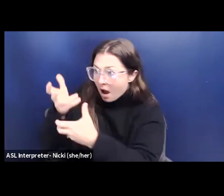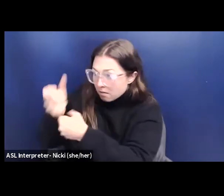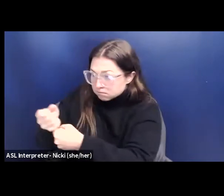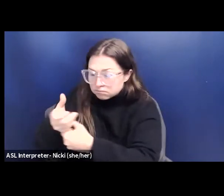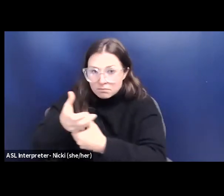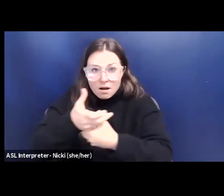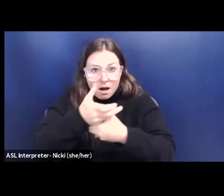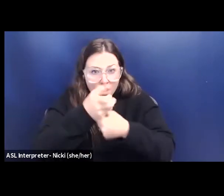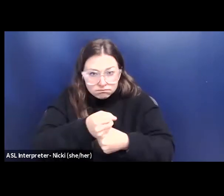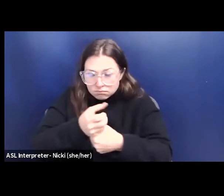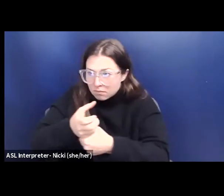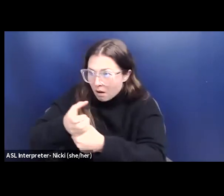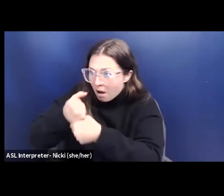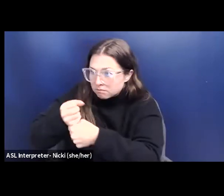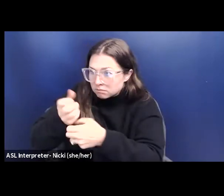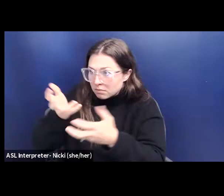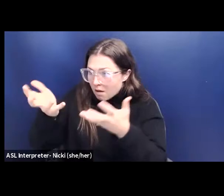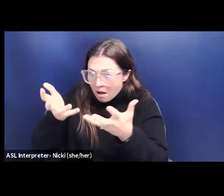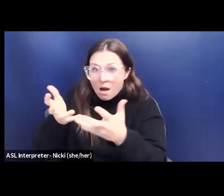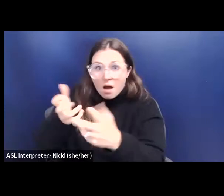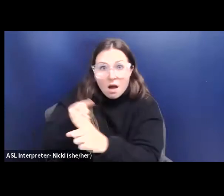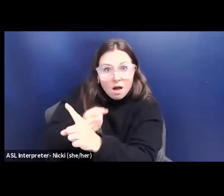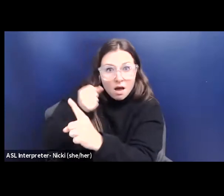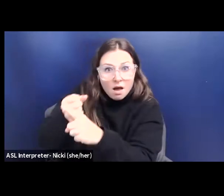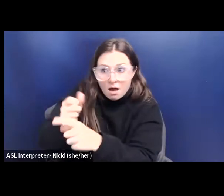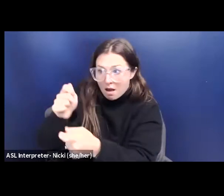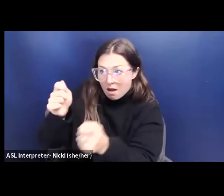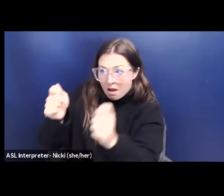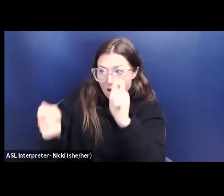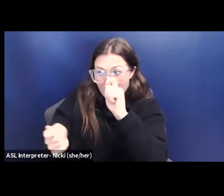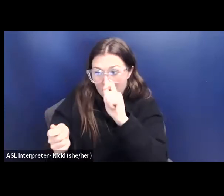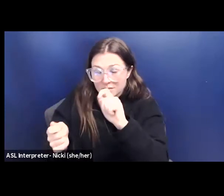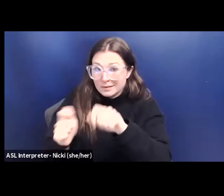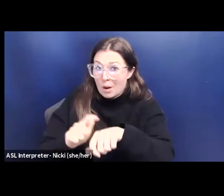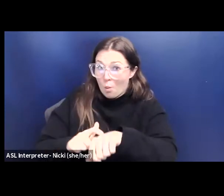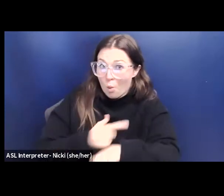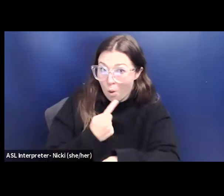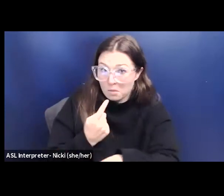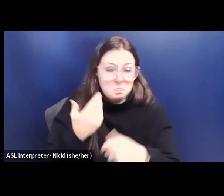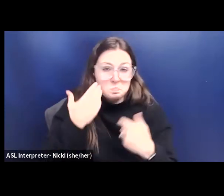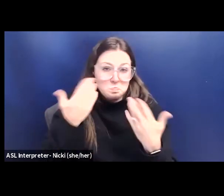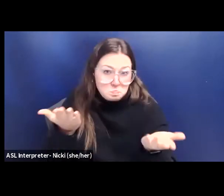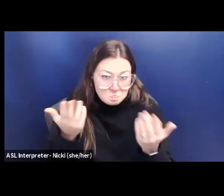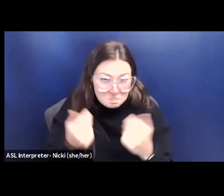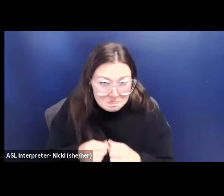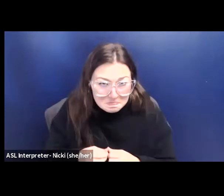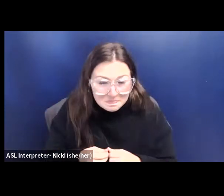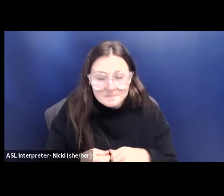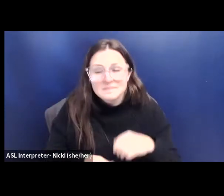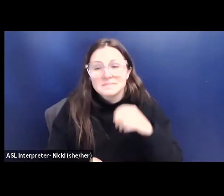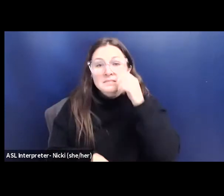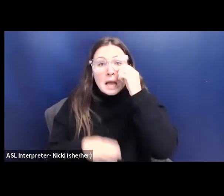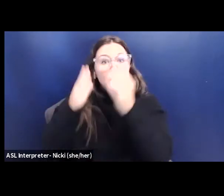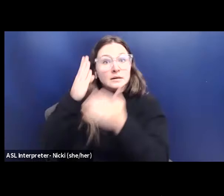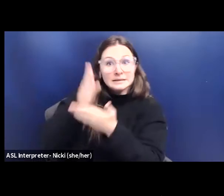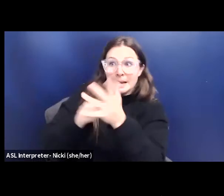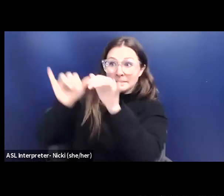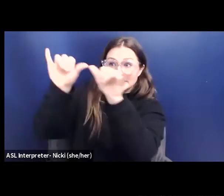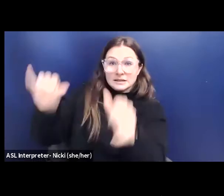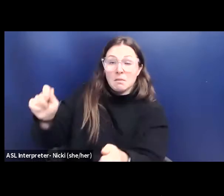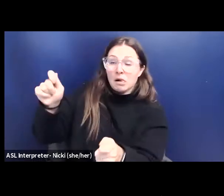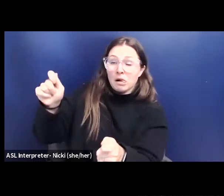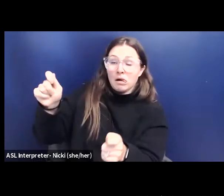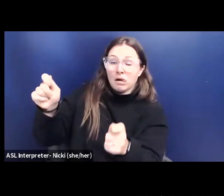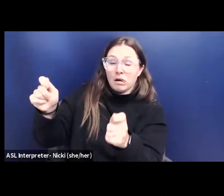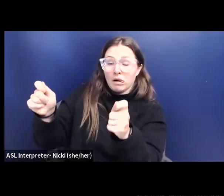actually have impact, and how long will that take, right? Some systems move really slow, right?